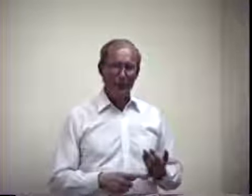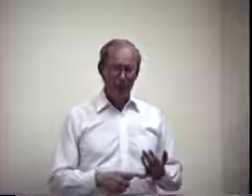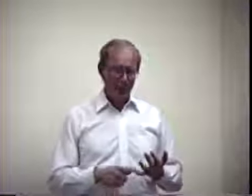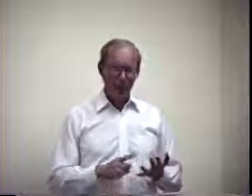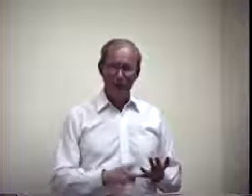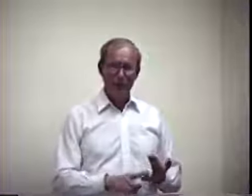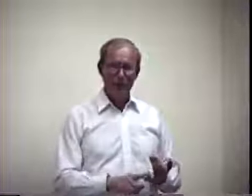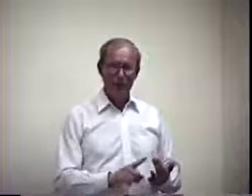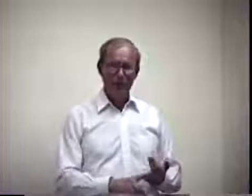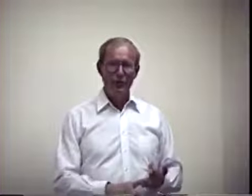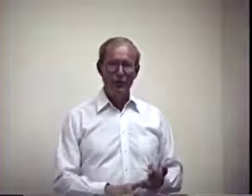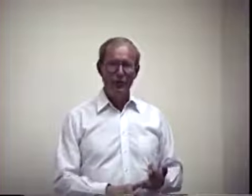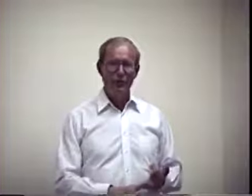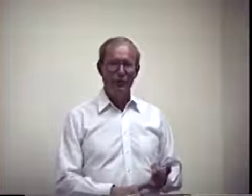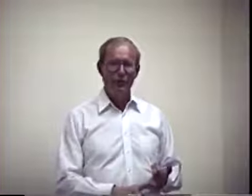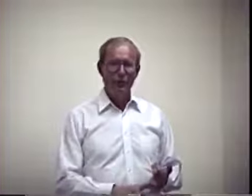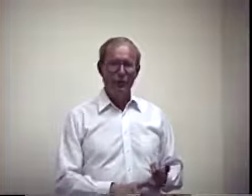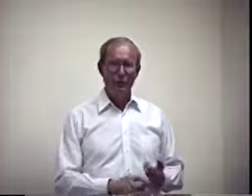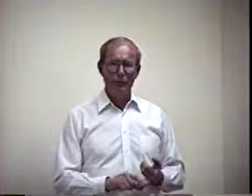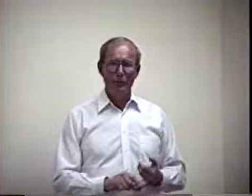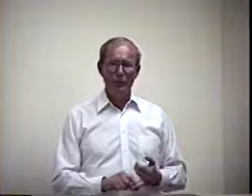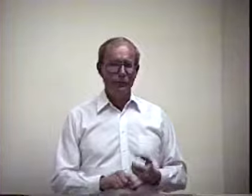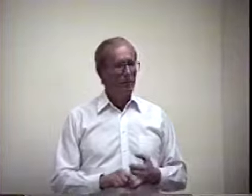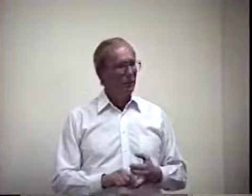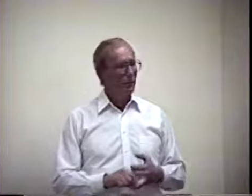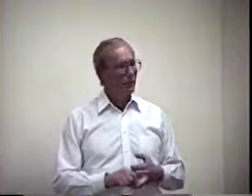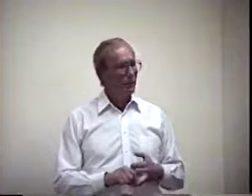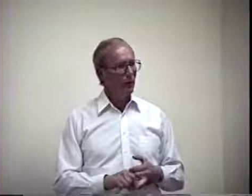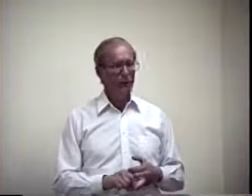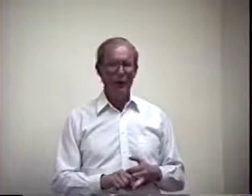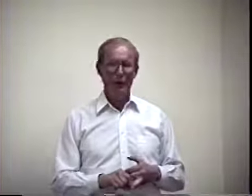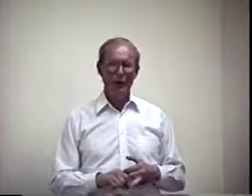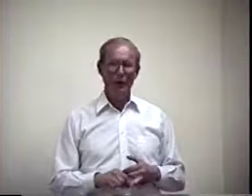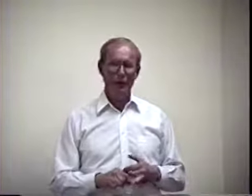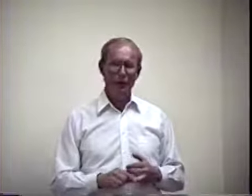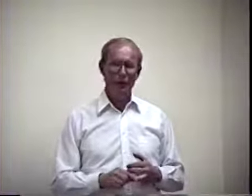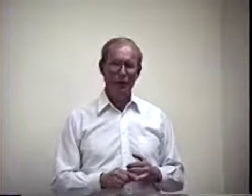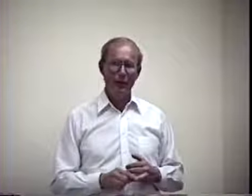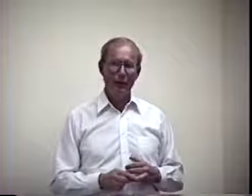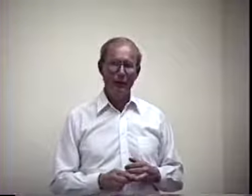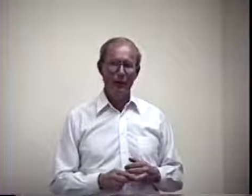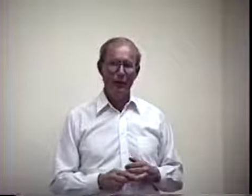with just these 2 people would be a goal that I really did have in mind. And